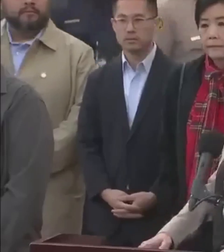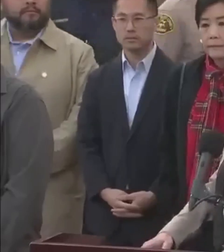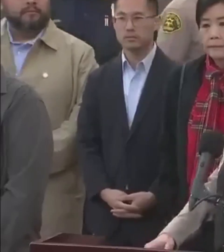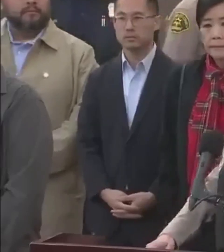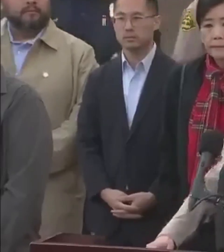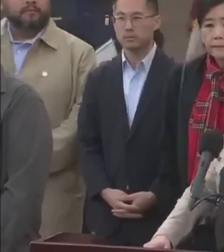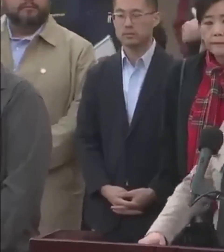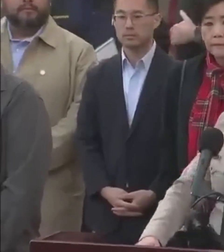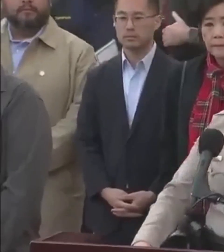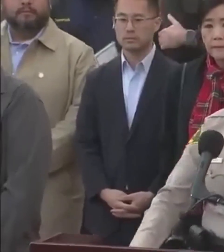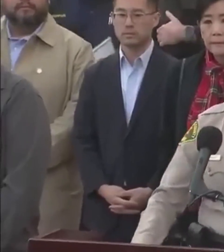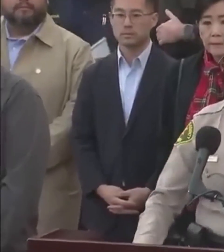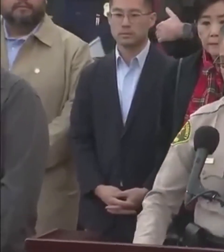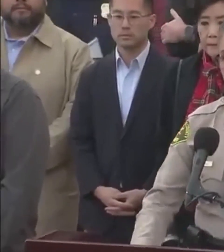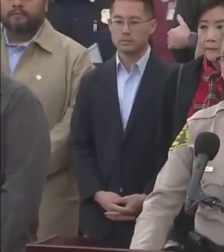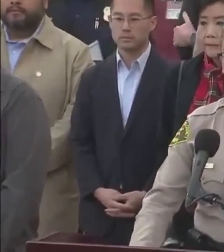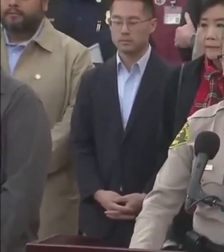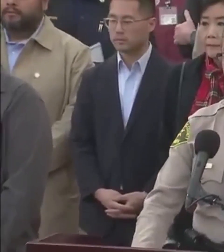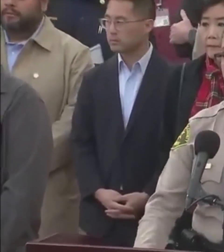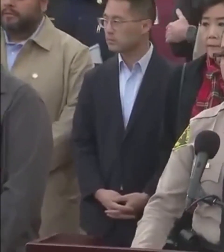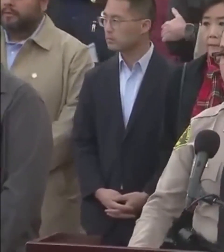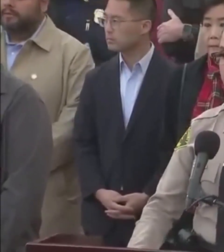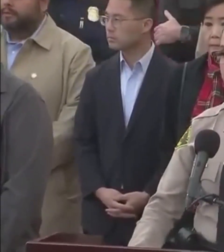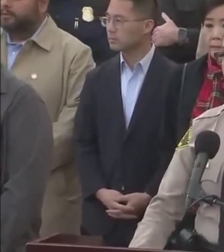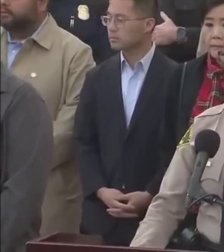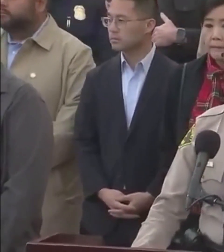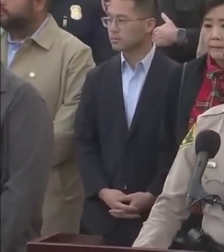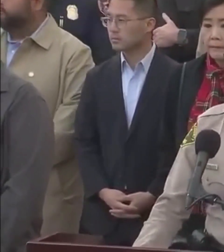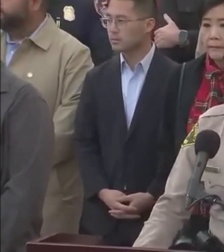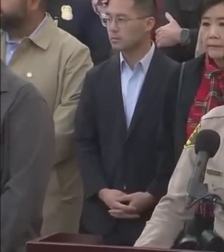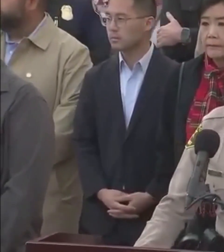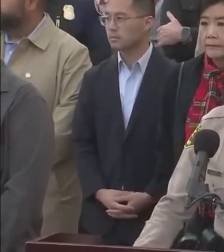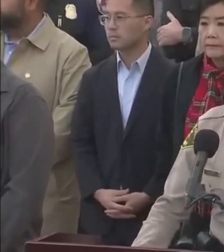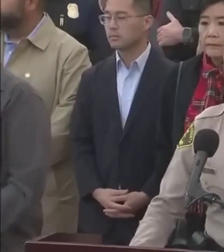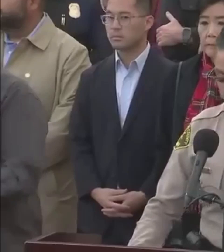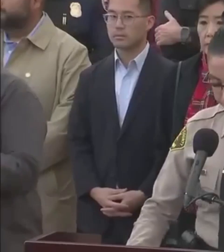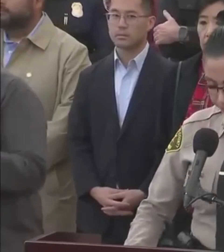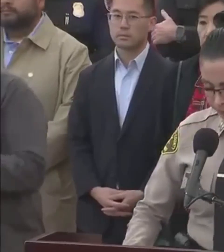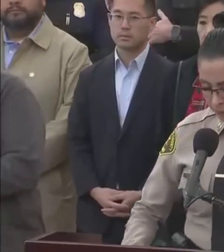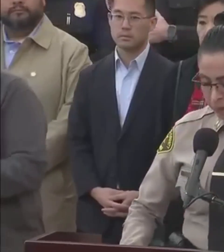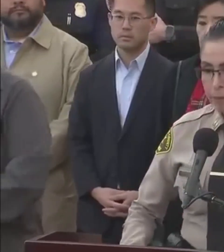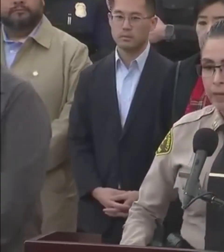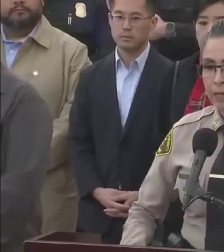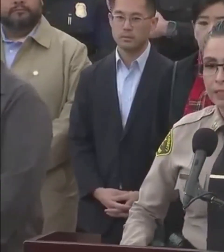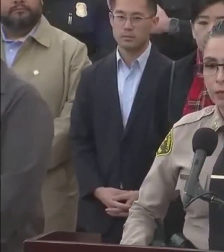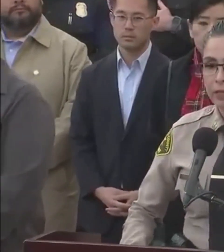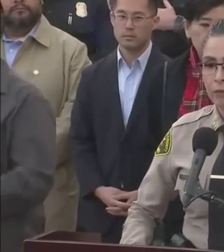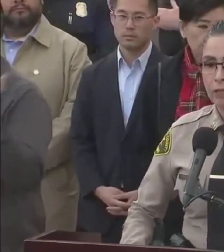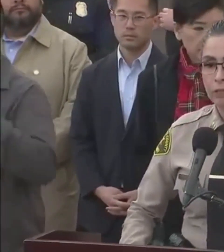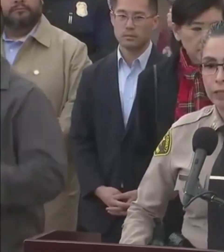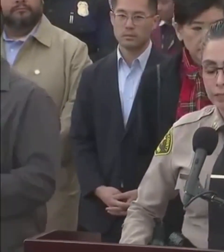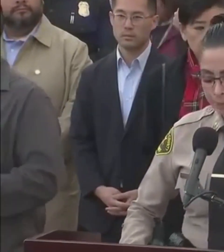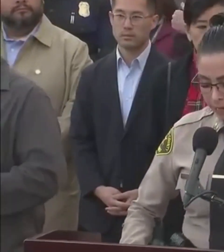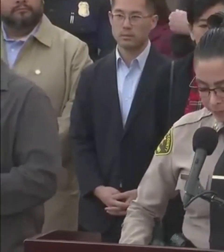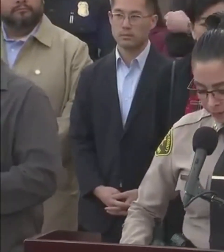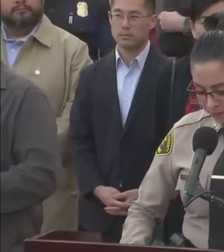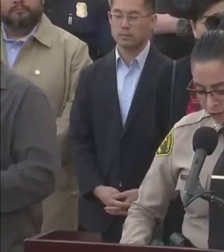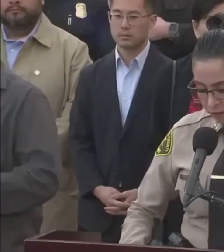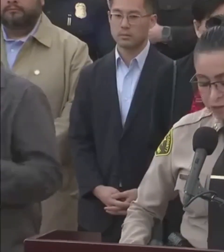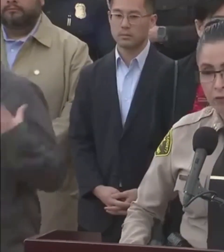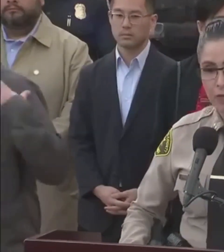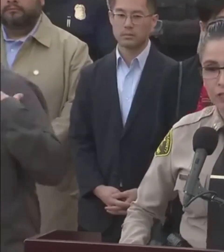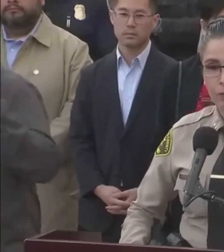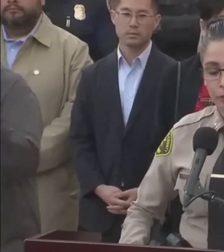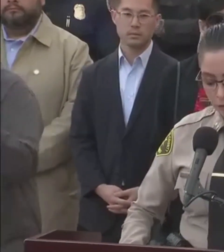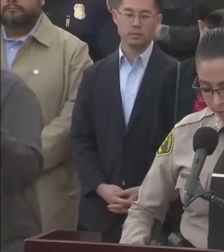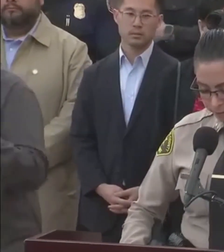While law enforcement have not freely made an assurance on a rationale, officials call for watchfulness given the ascent in bigoted occurrences coordinated at the Asian